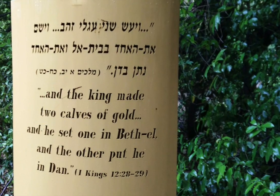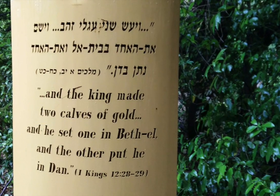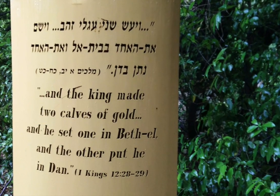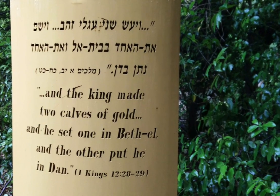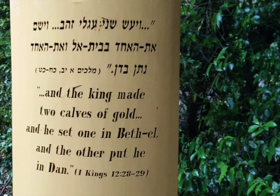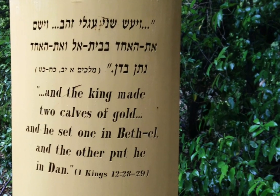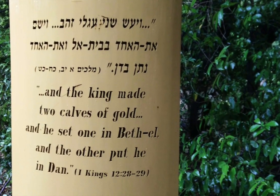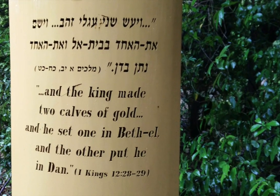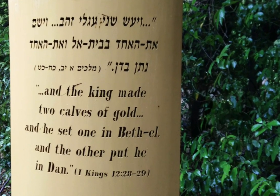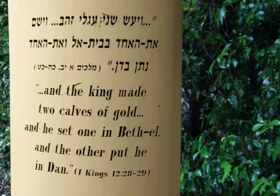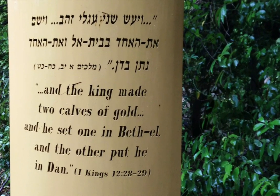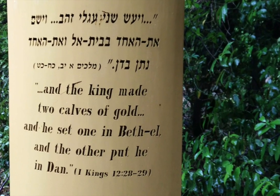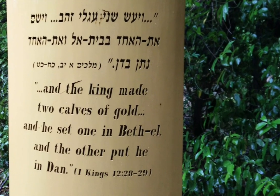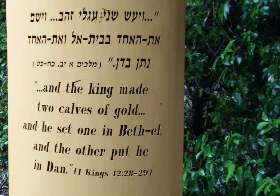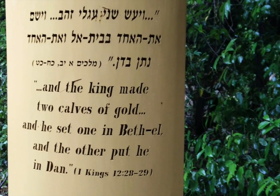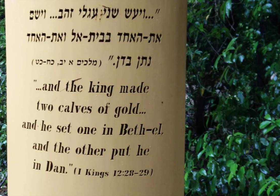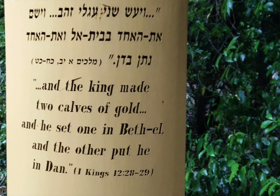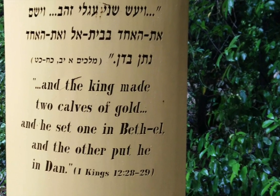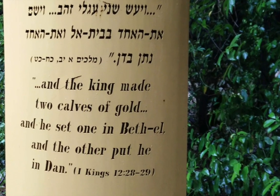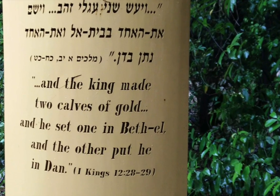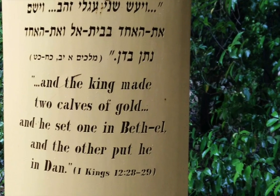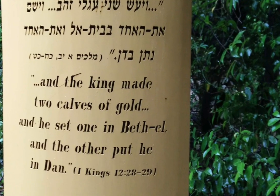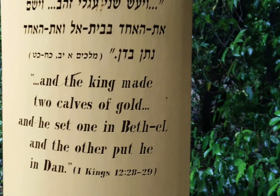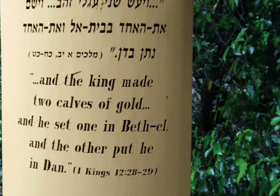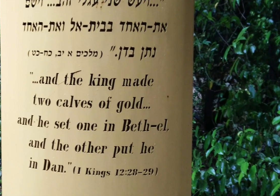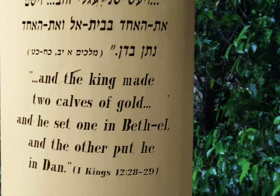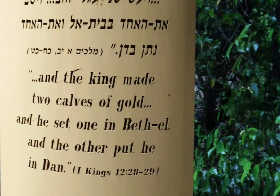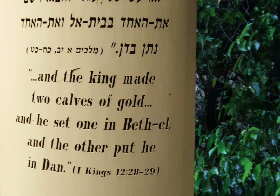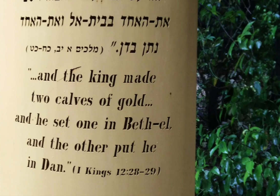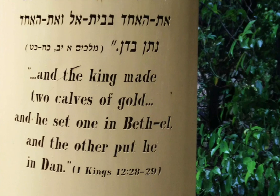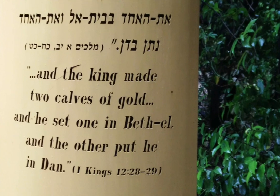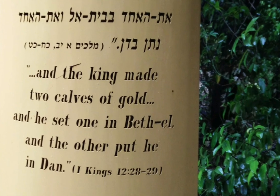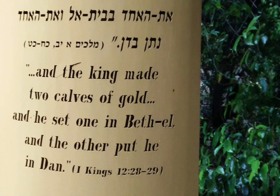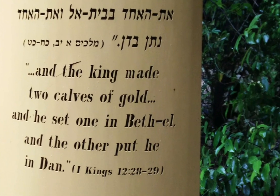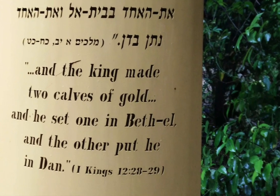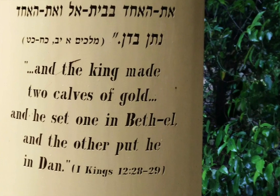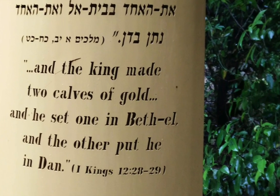And now we're in Dan, the calves of gold,